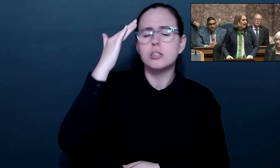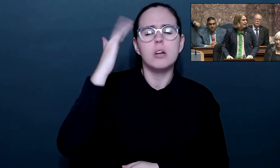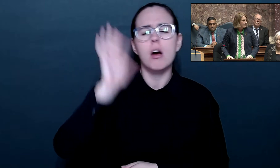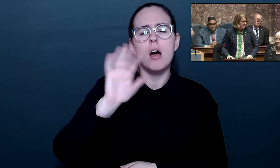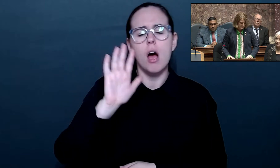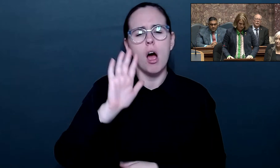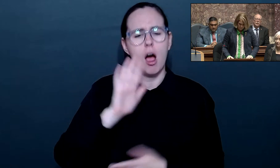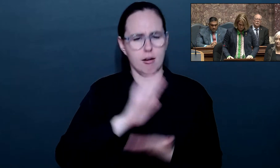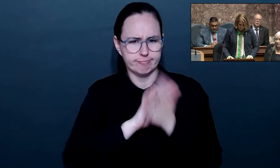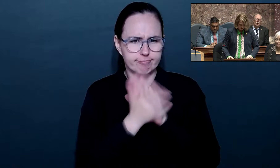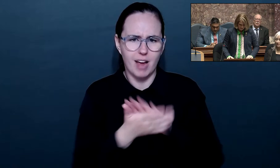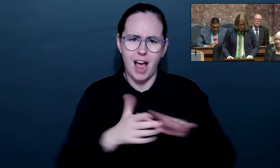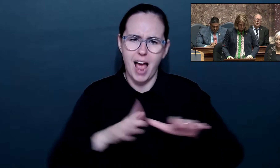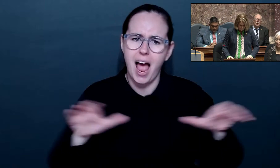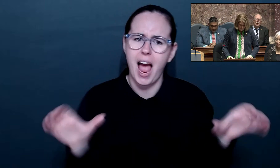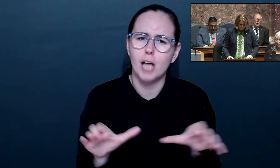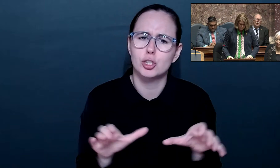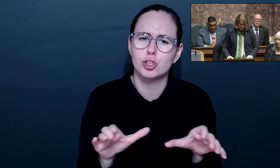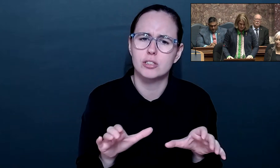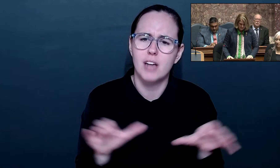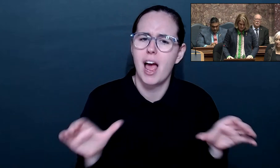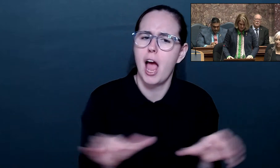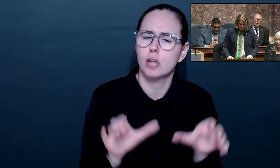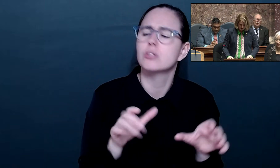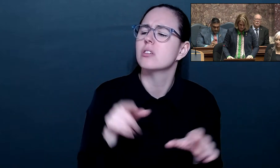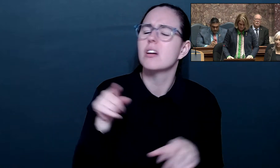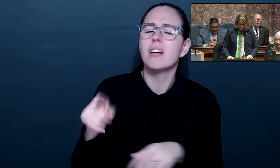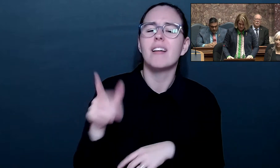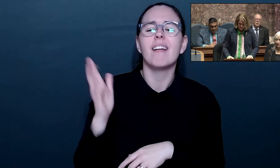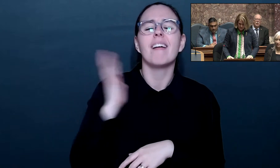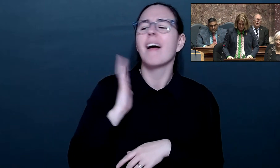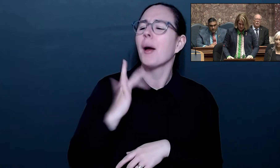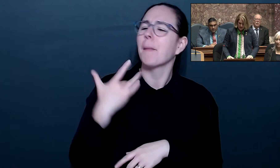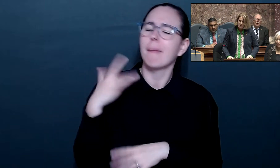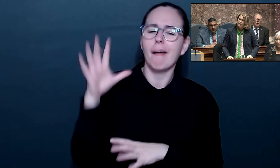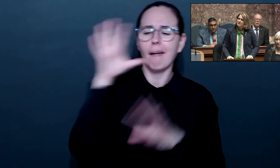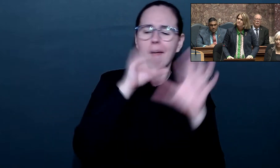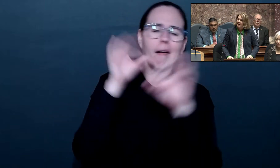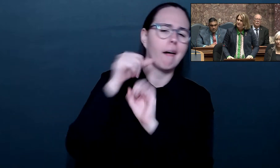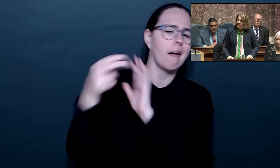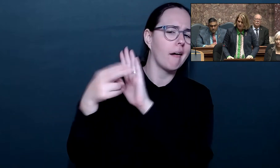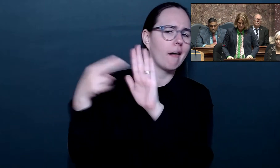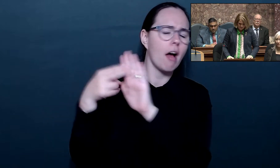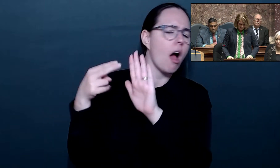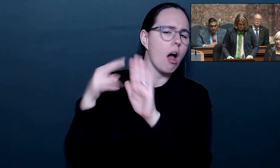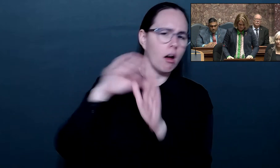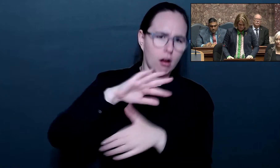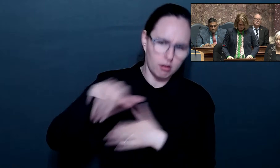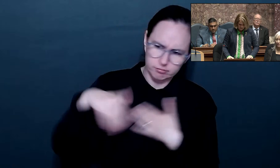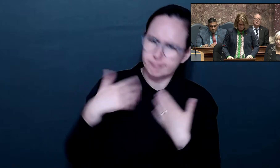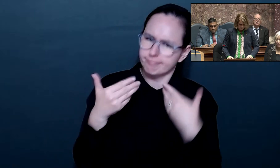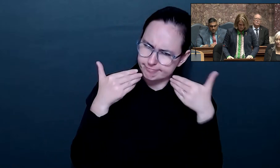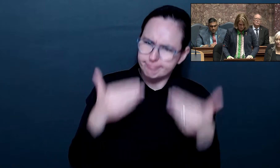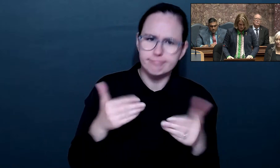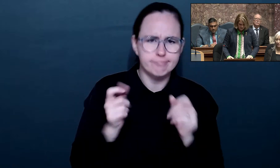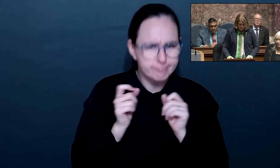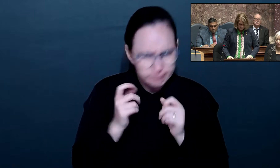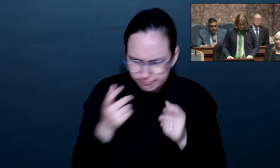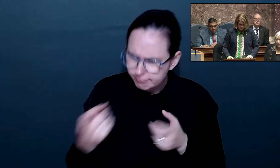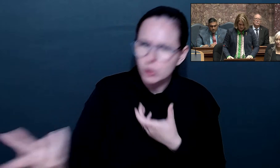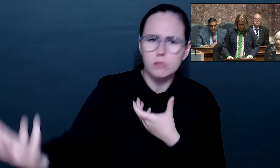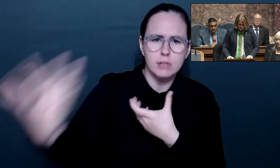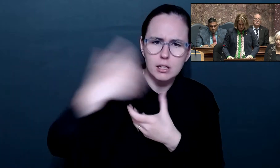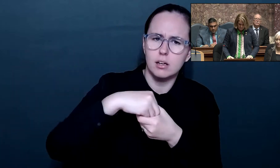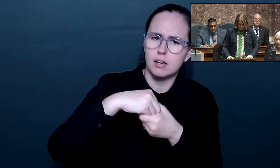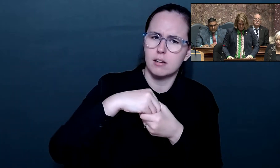have many advocacy groups, not-for-profit organizations, service providers, as well as many parents and families of people with autism